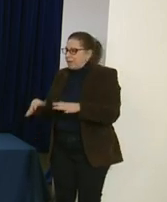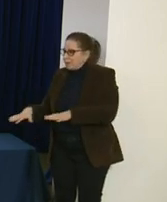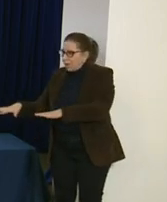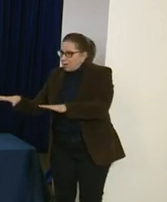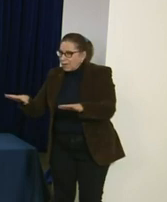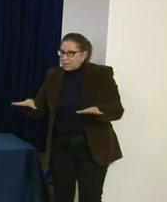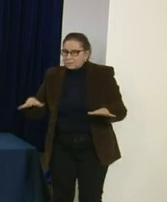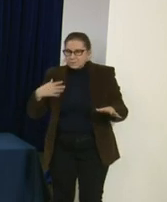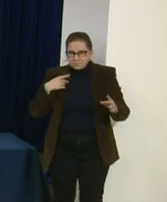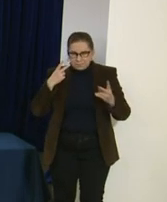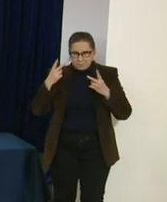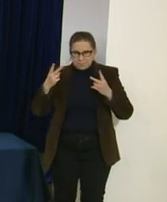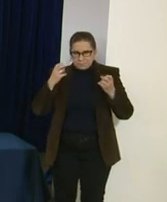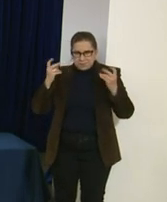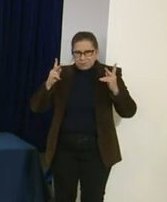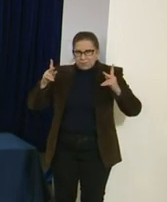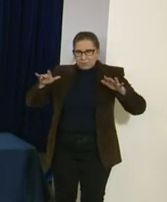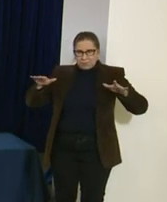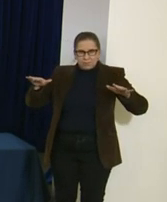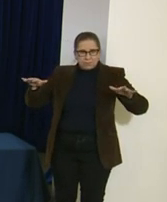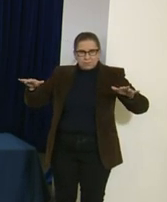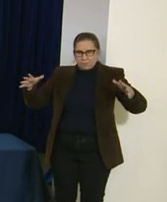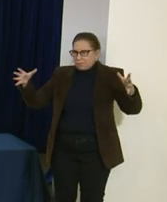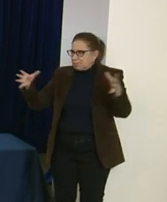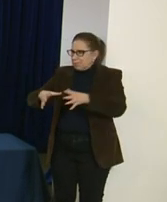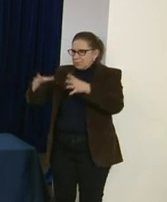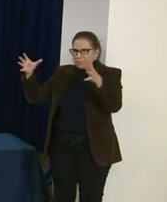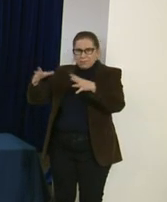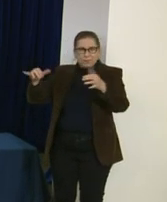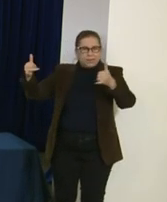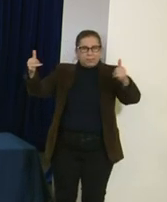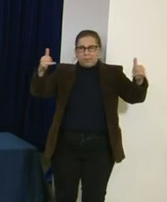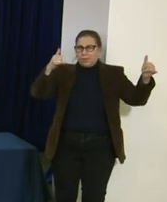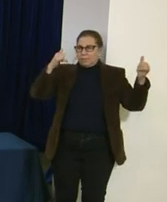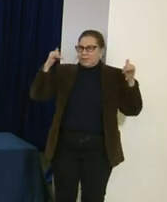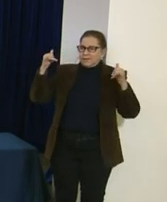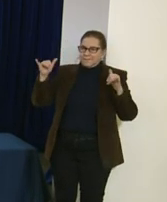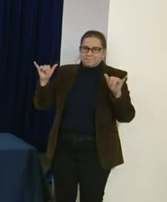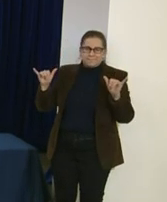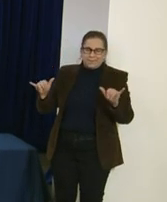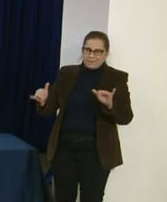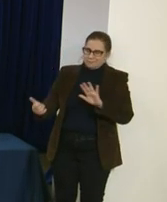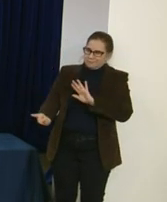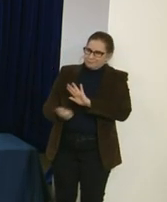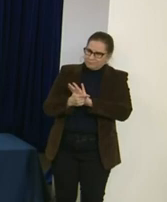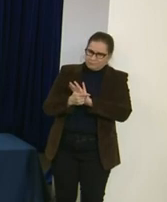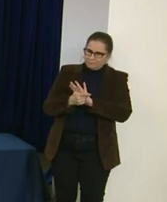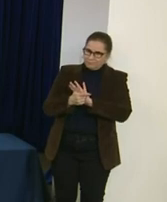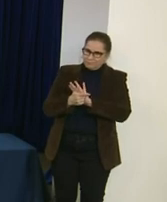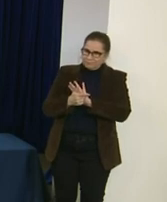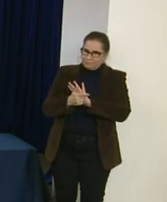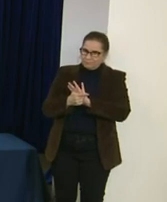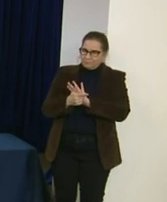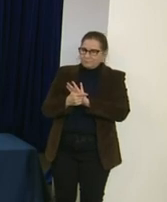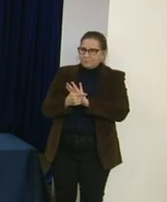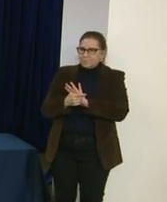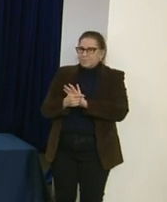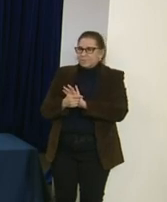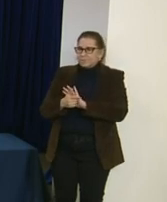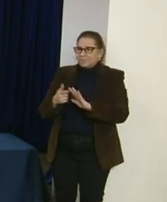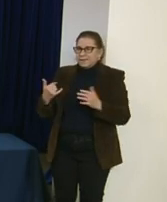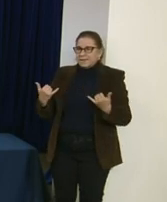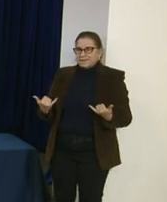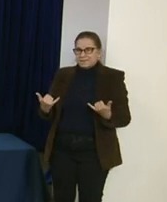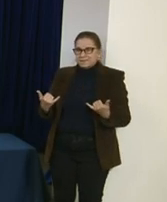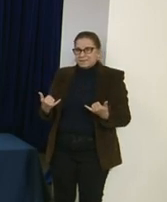sports, which goes against our mass gathering prohibition. We still have seen